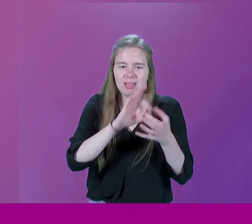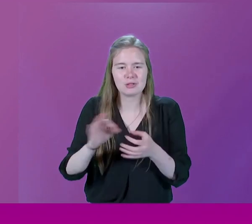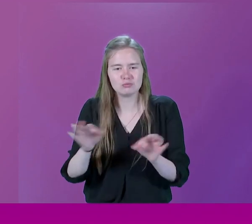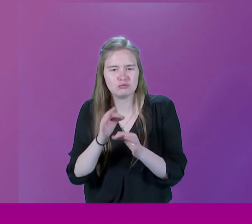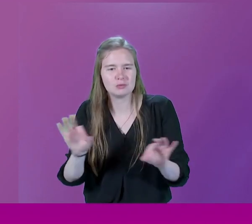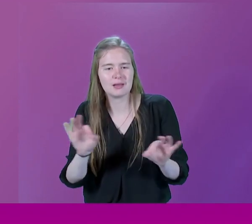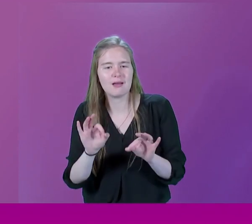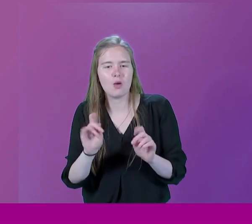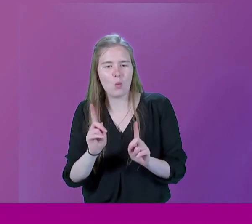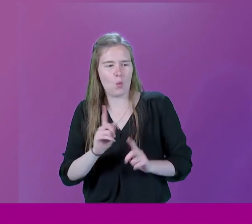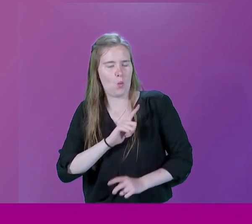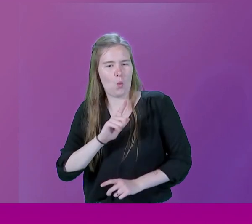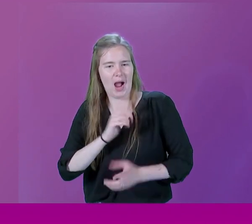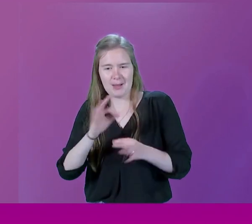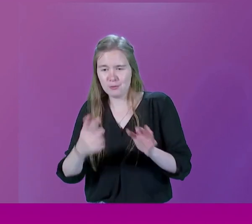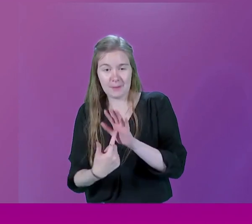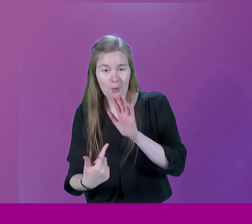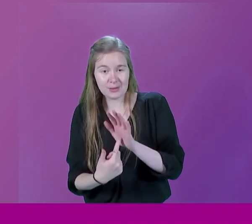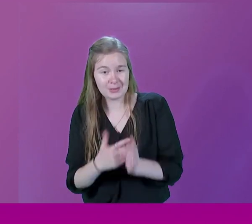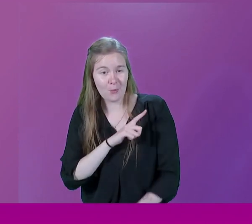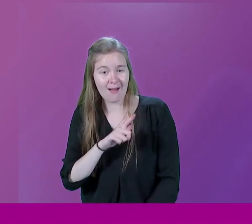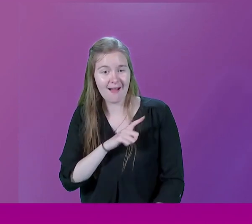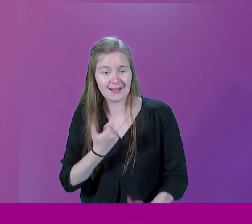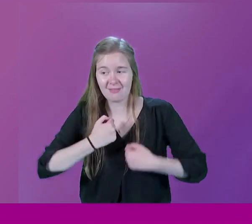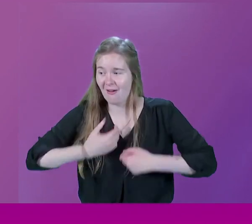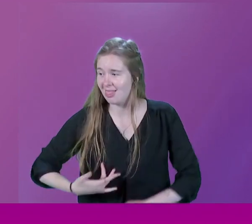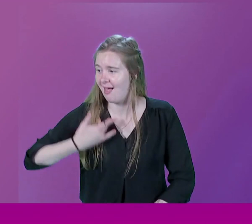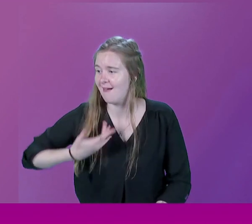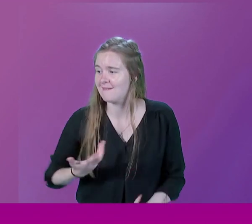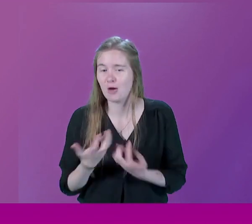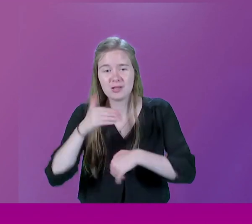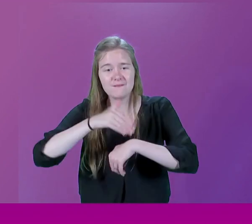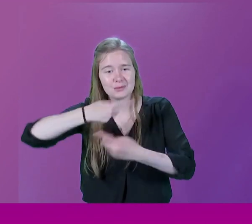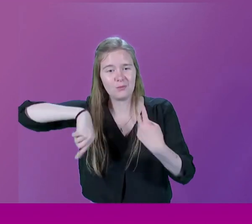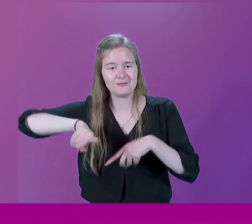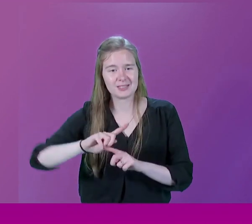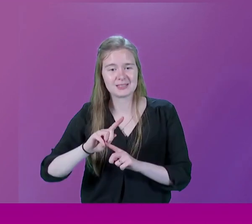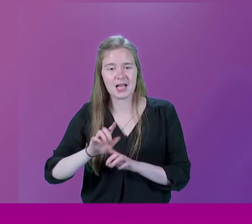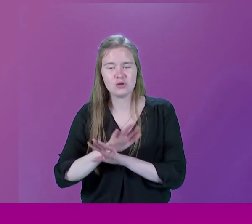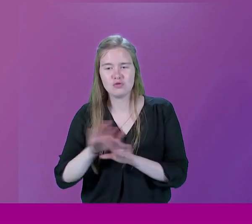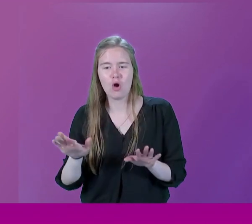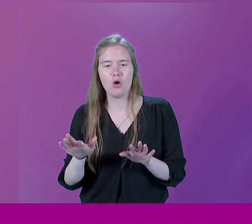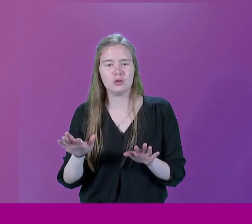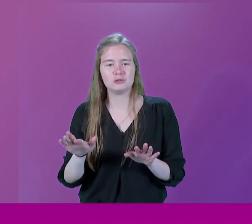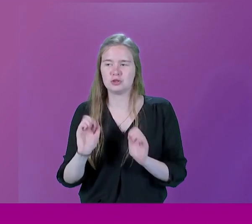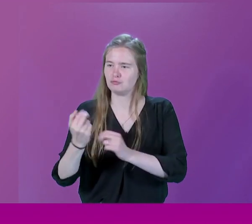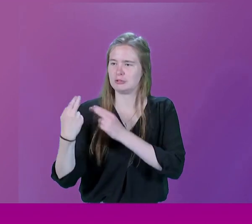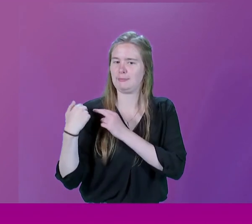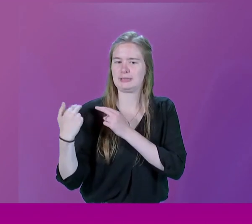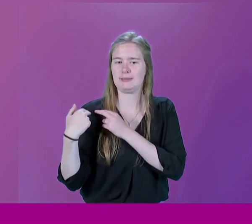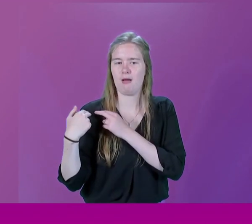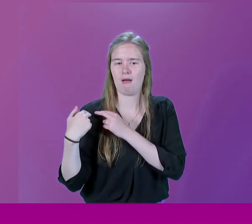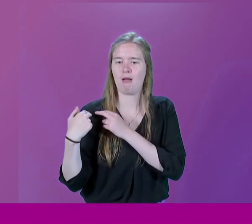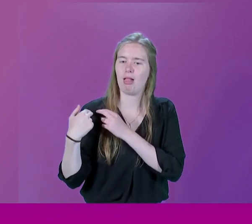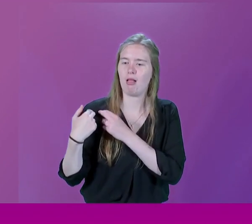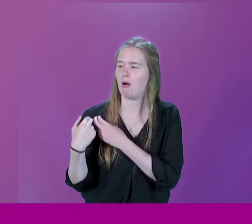of why is music so important in our lives, you know, and not just have it